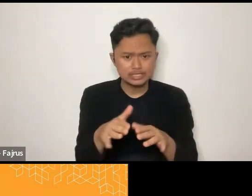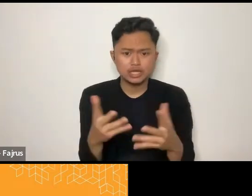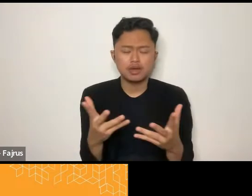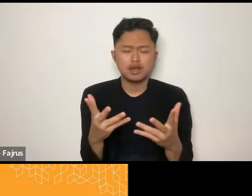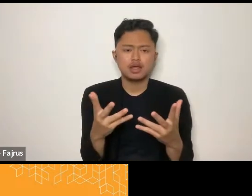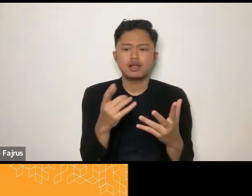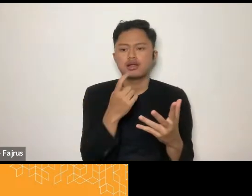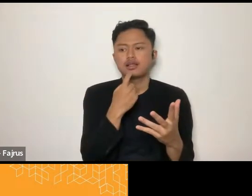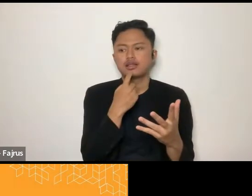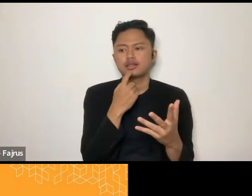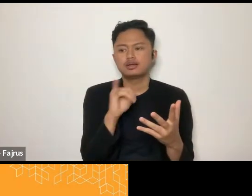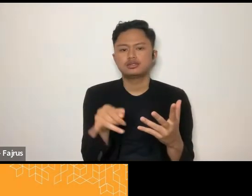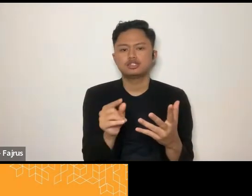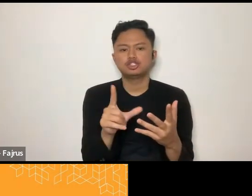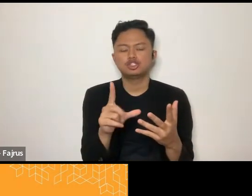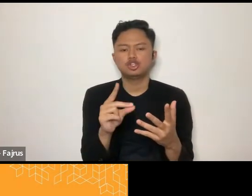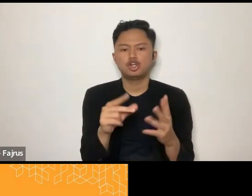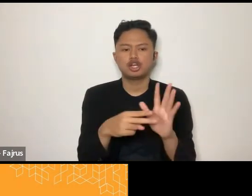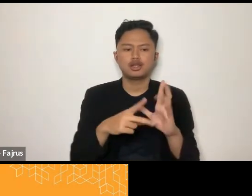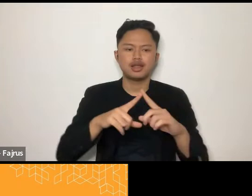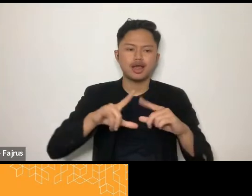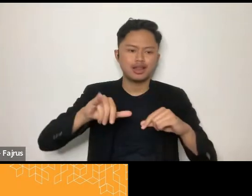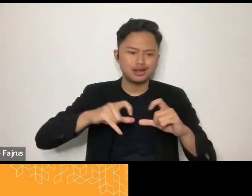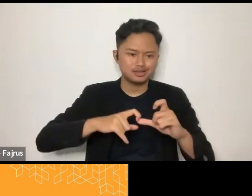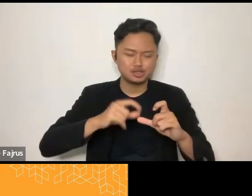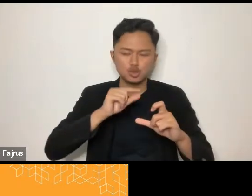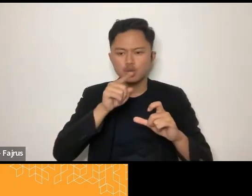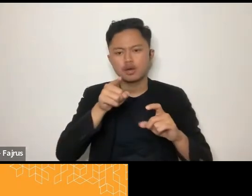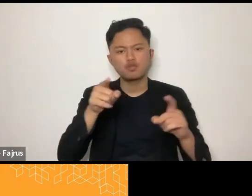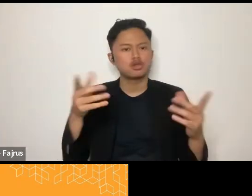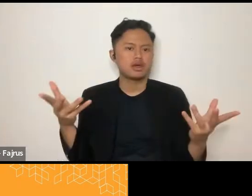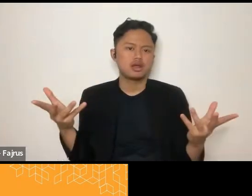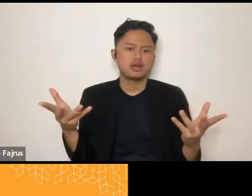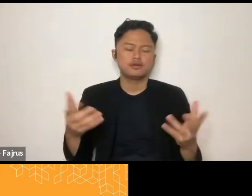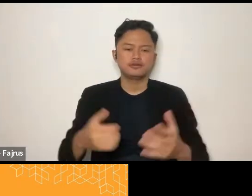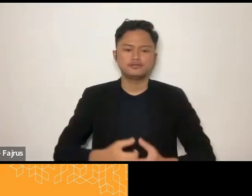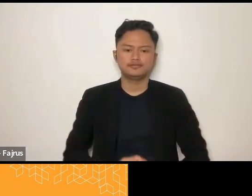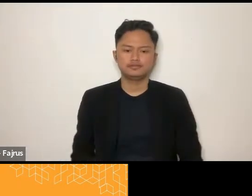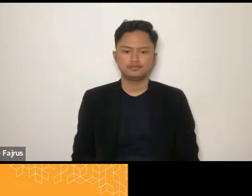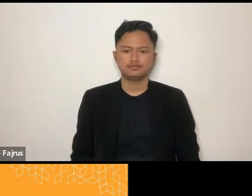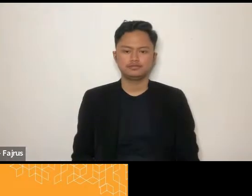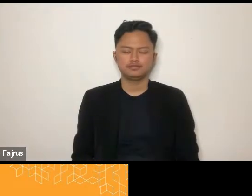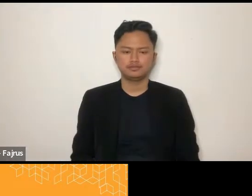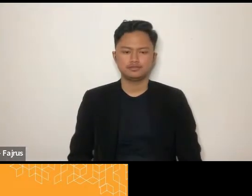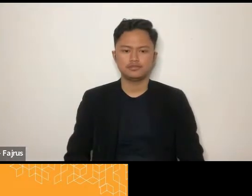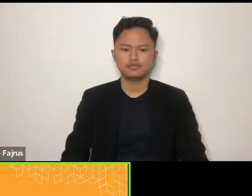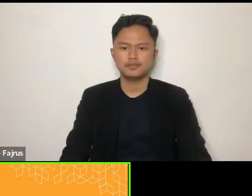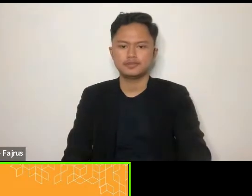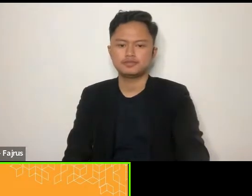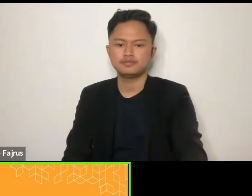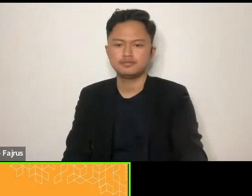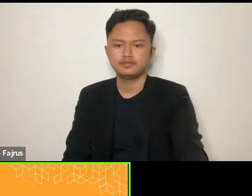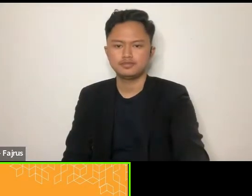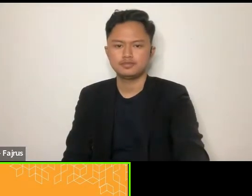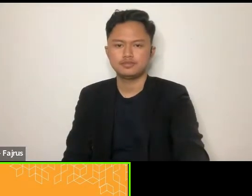take support for your struggle? Well,